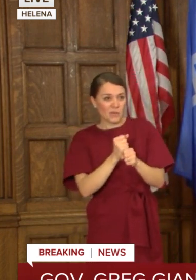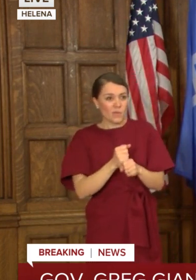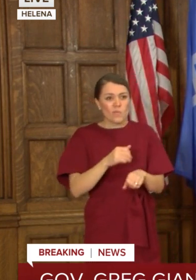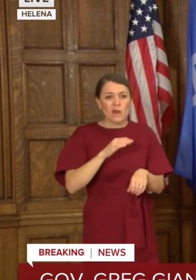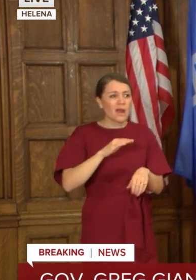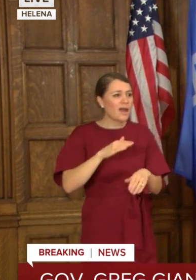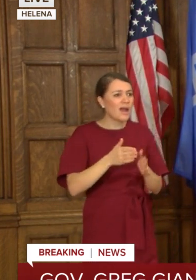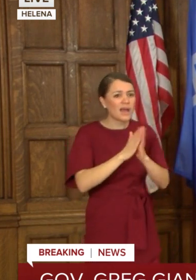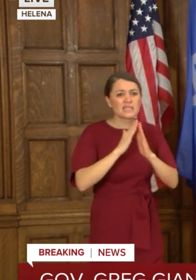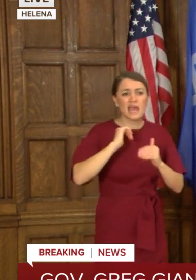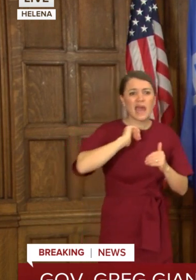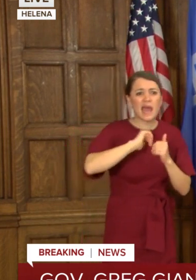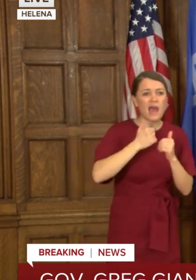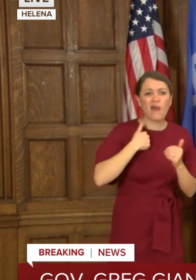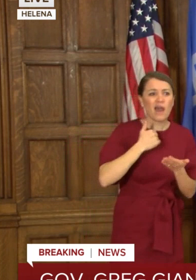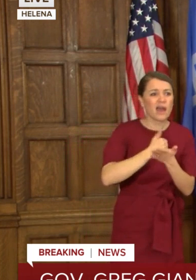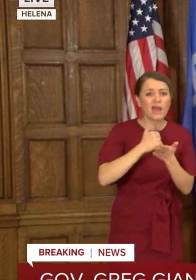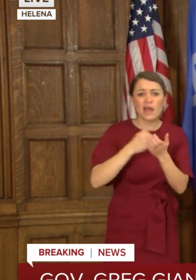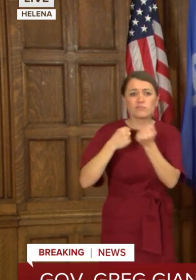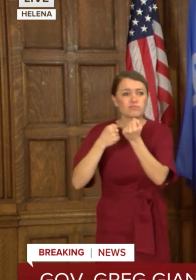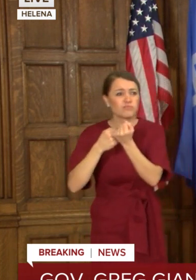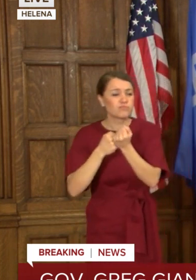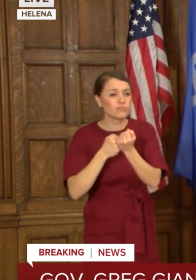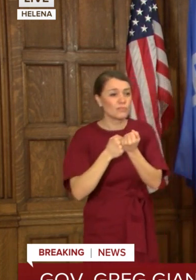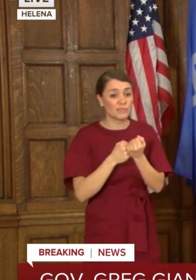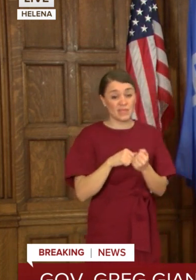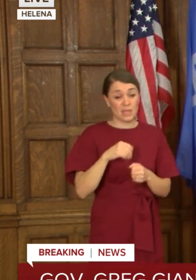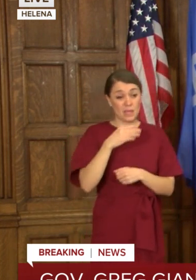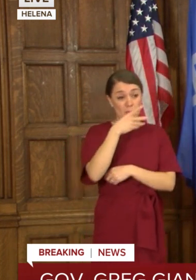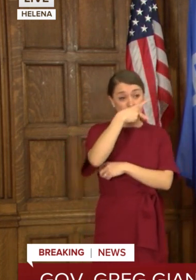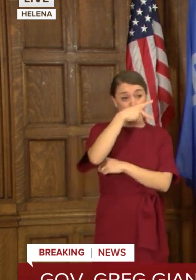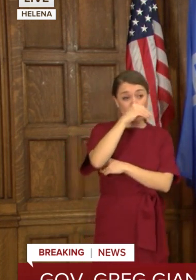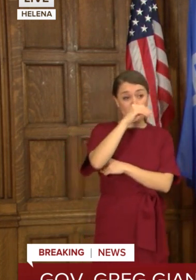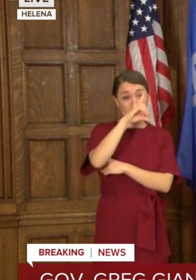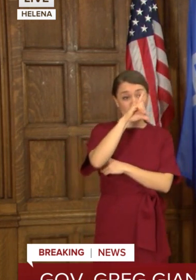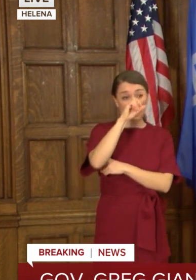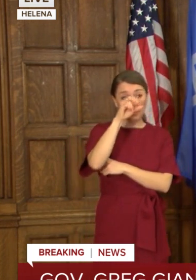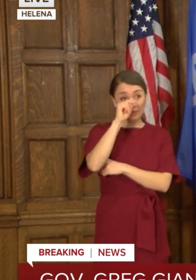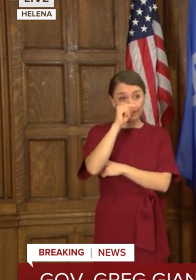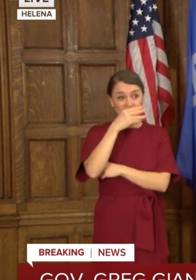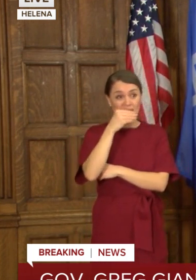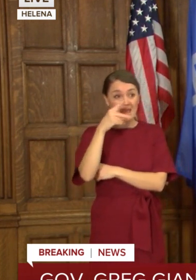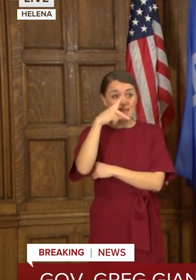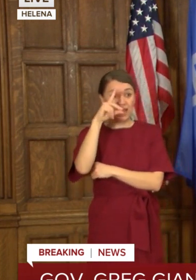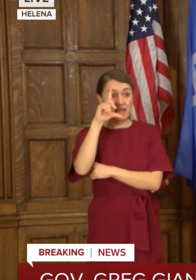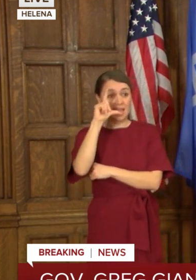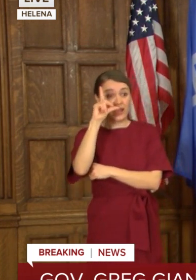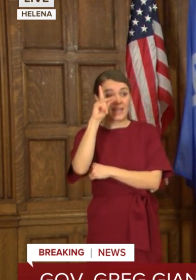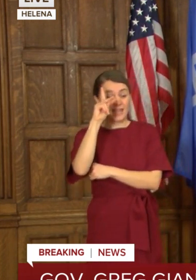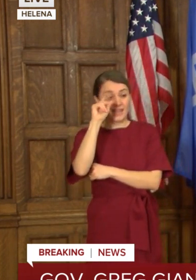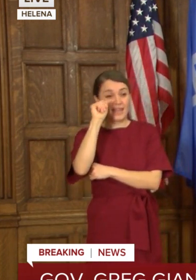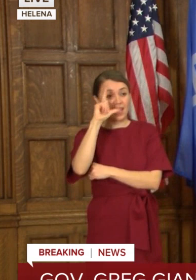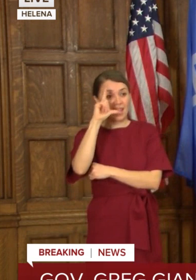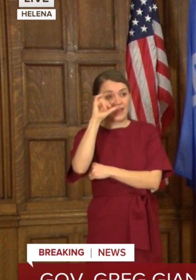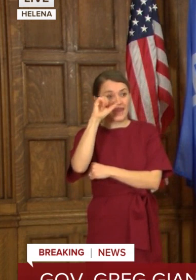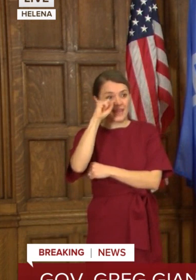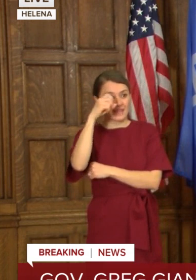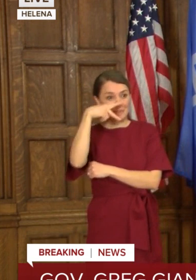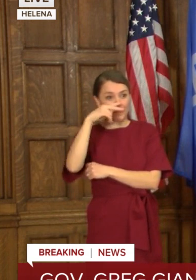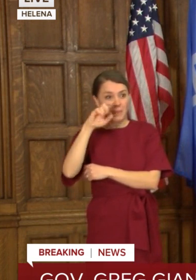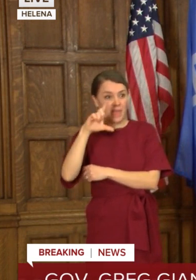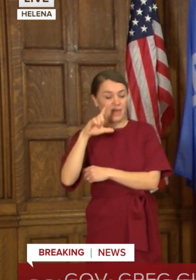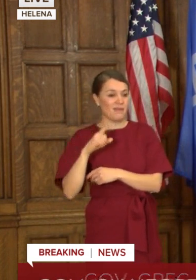volunteer so they could help others. In both Polson and Kalispell, the clinics were running like